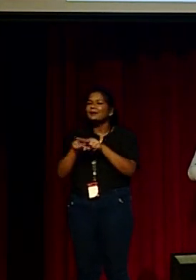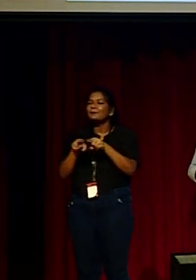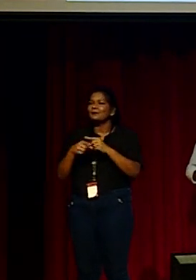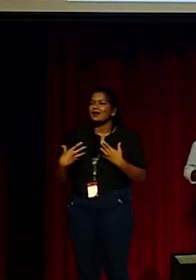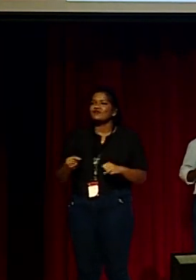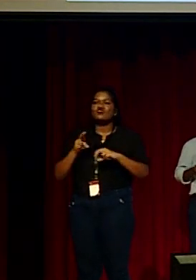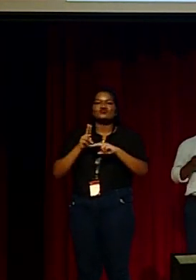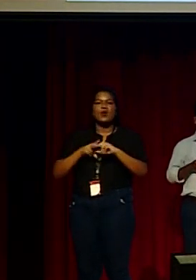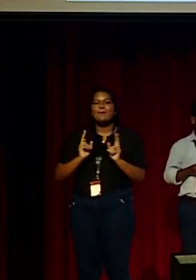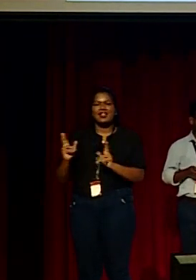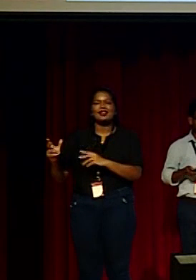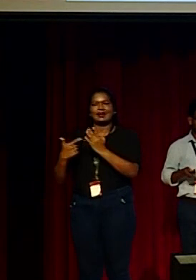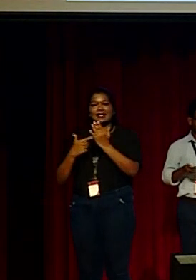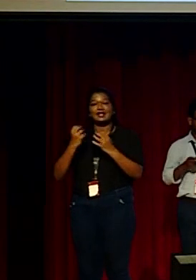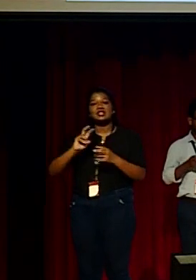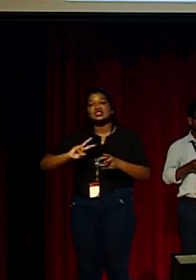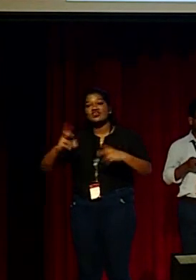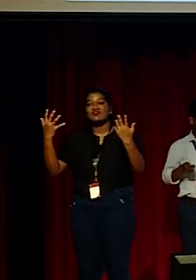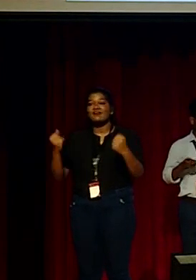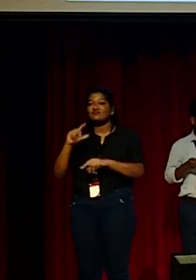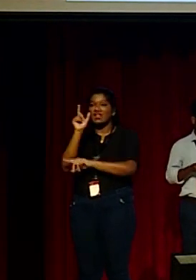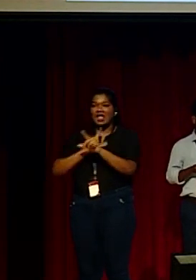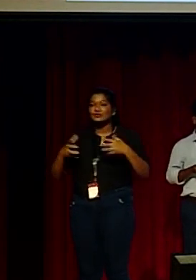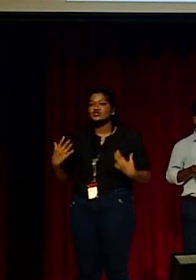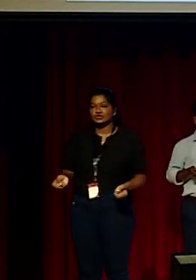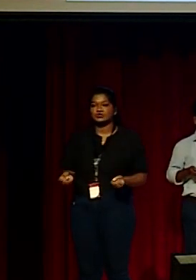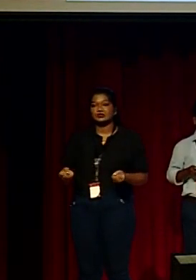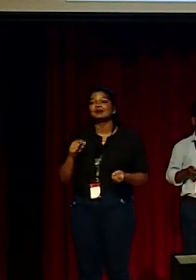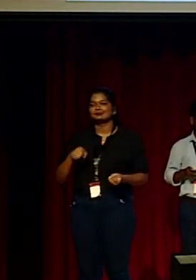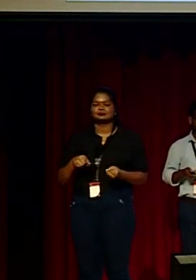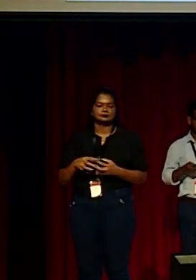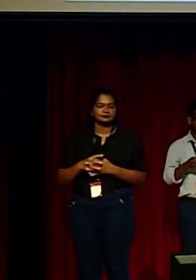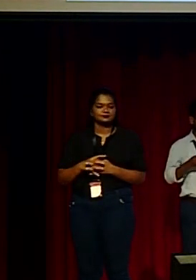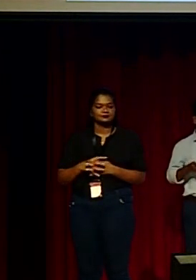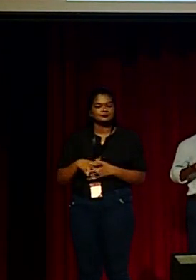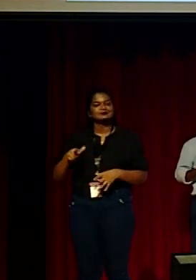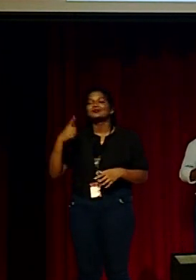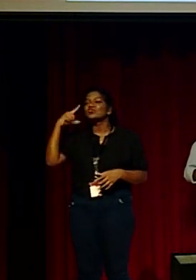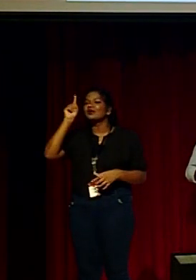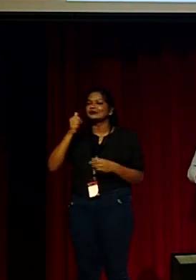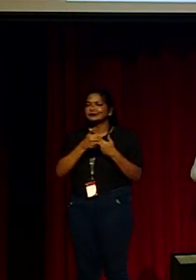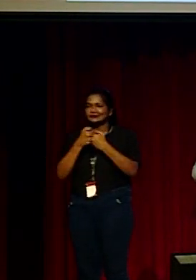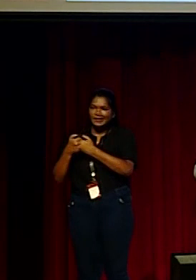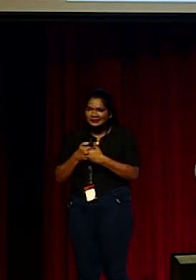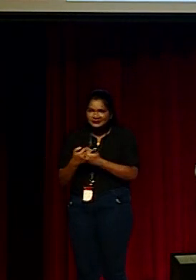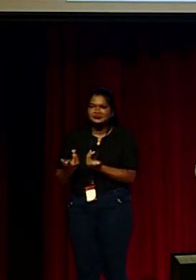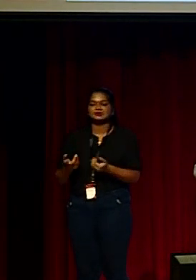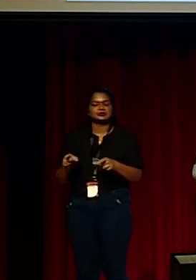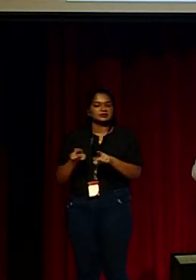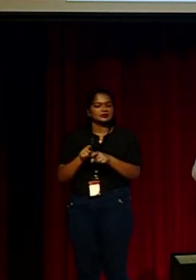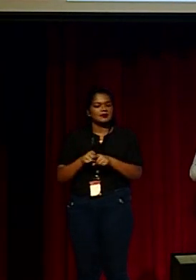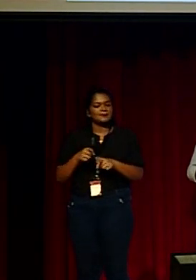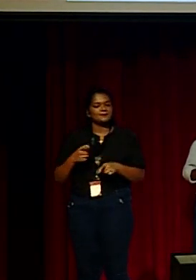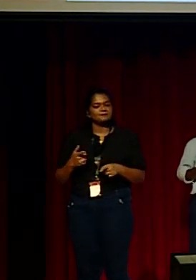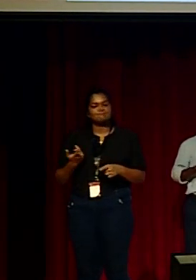the formal text window, but difference only in the language model trained. So suggested text, the difference is only